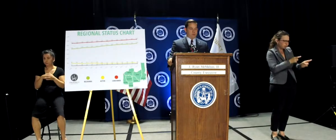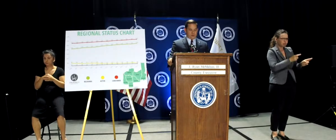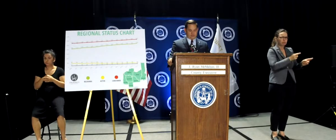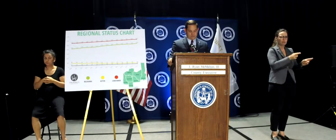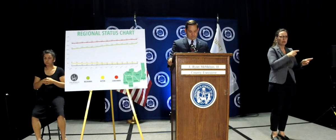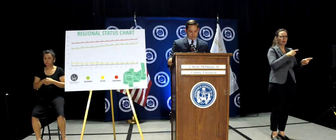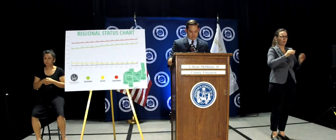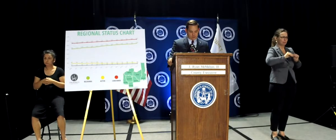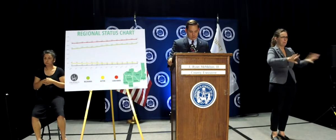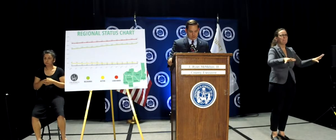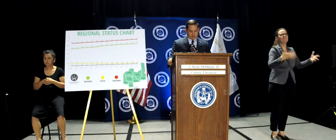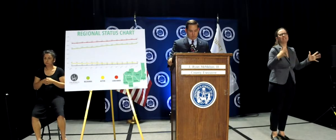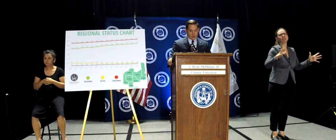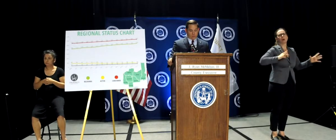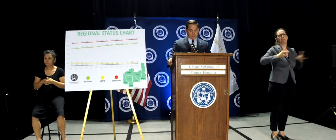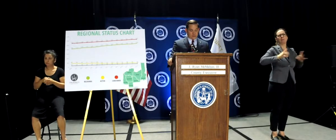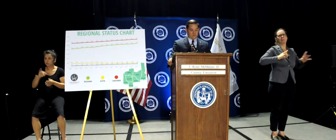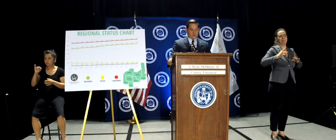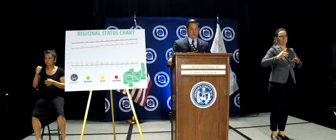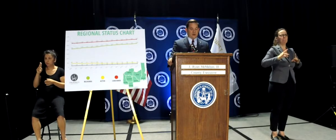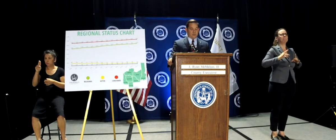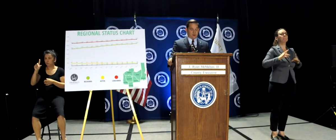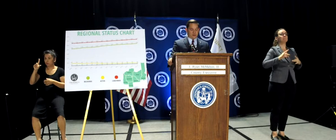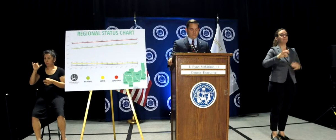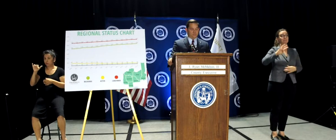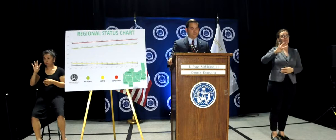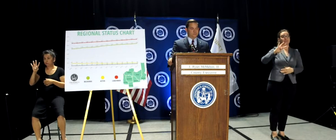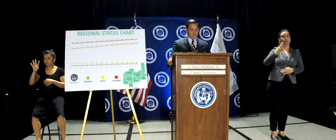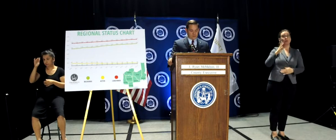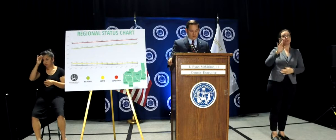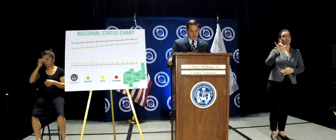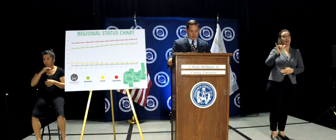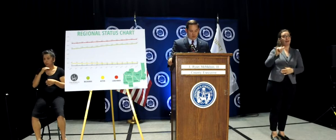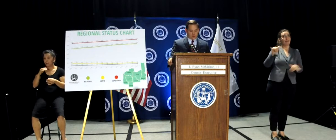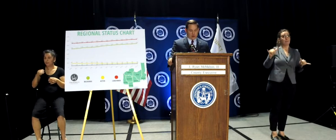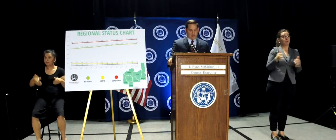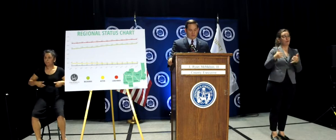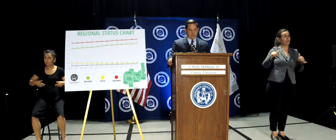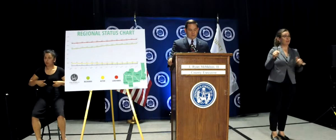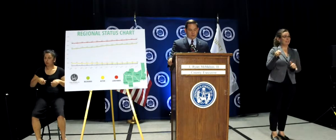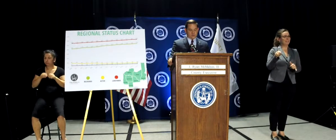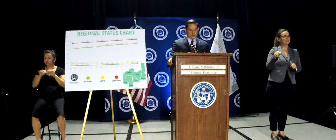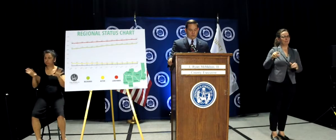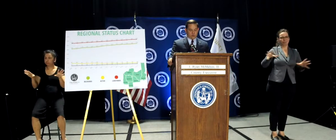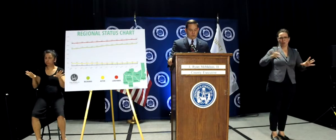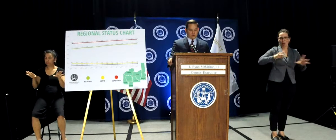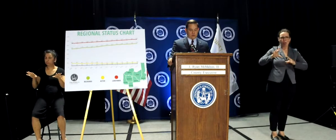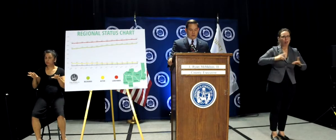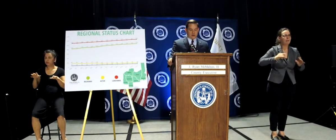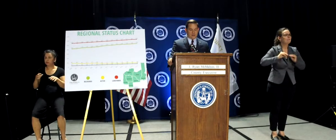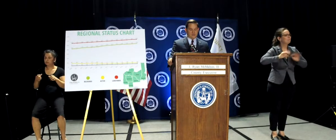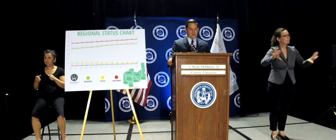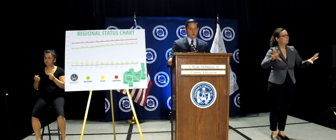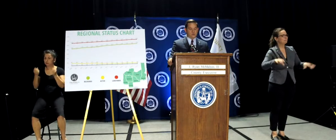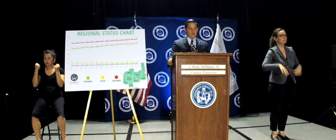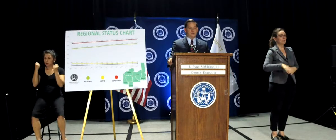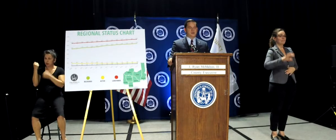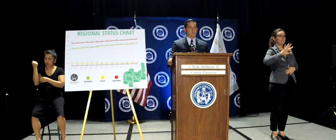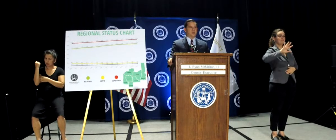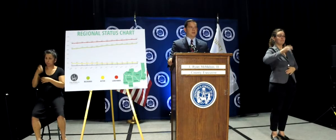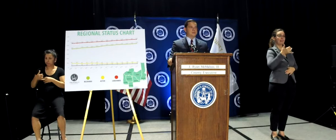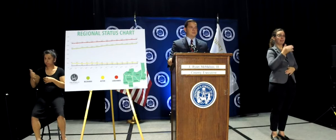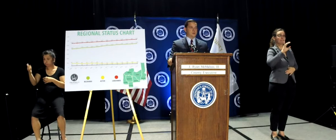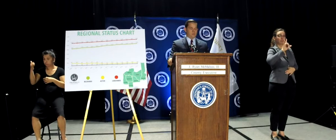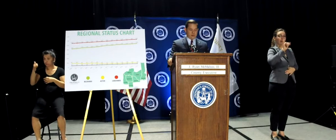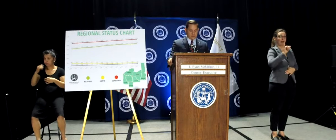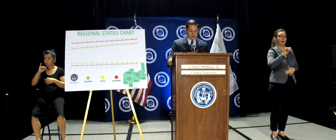of July party. Exposed at a 5th of July party. Travel, New Jersey, Florida, North Carolina, Massachusetts, all